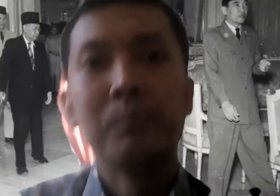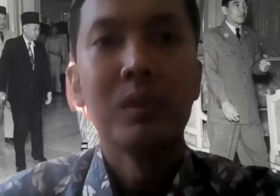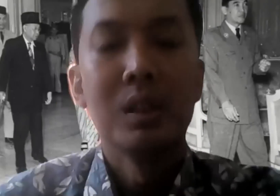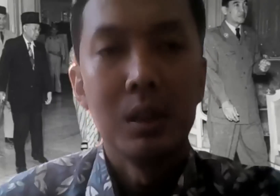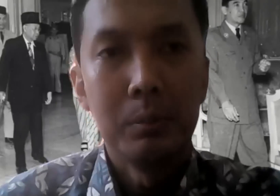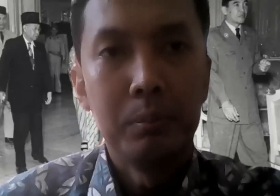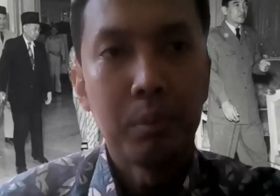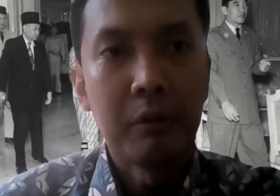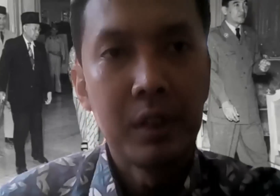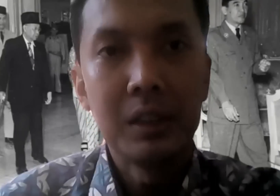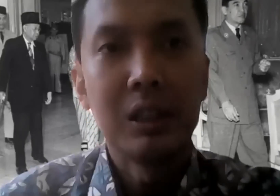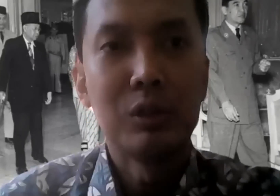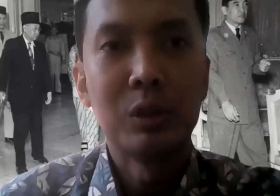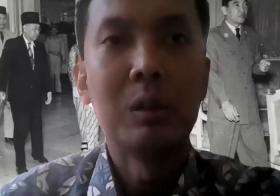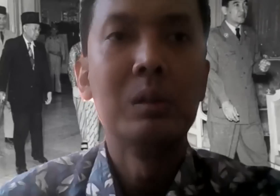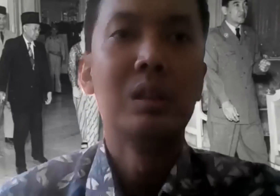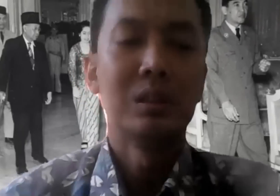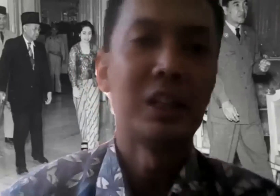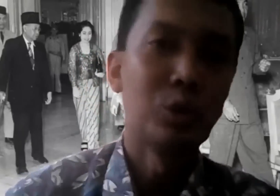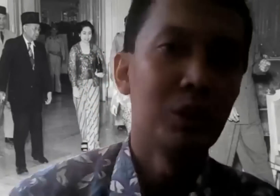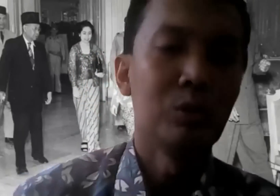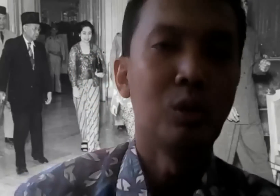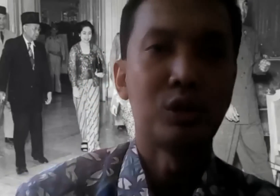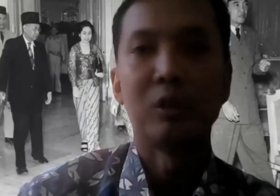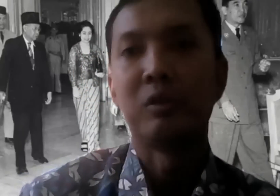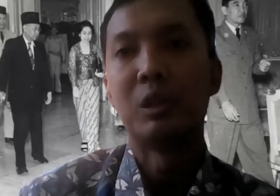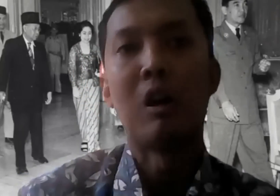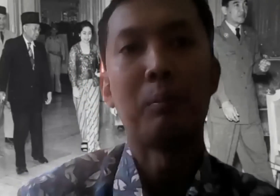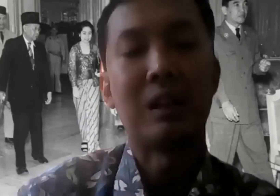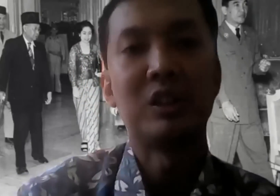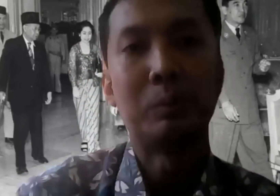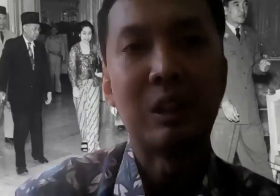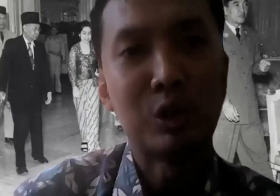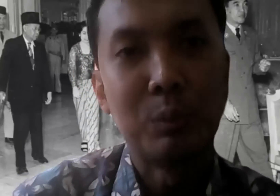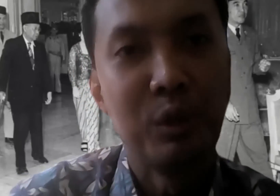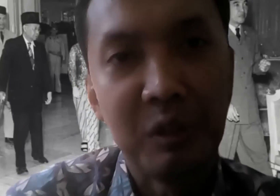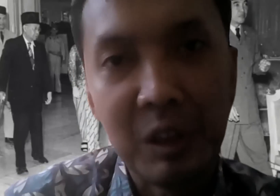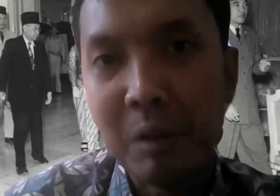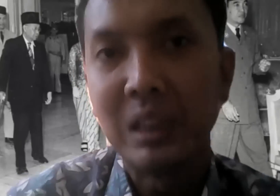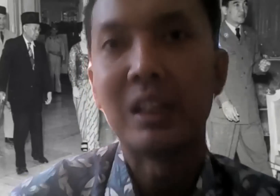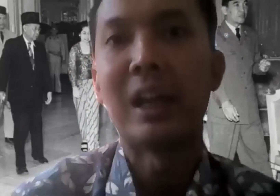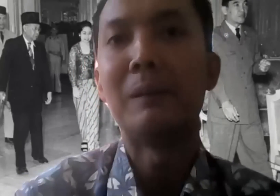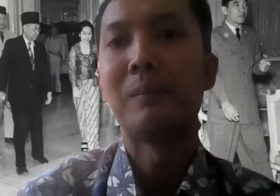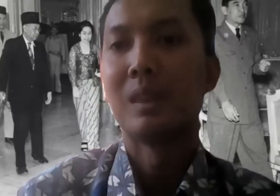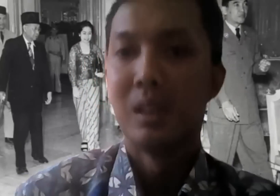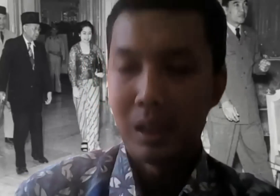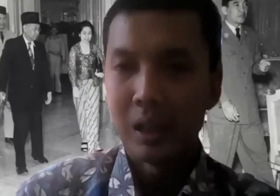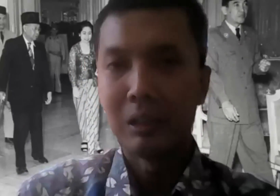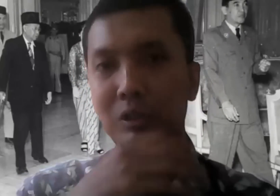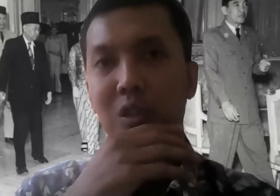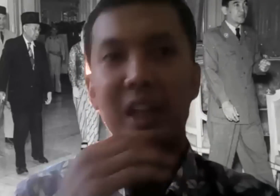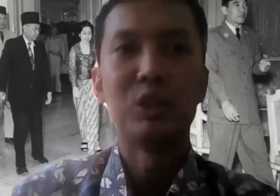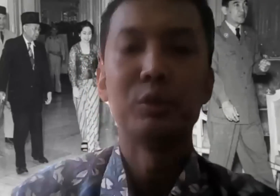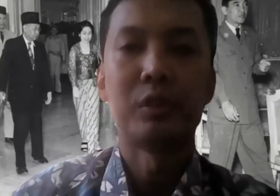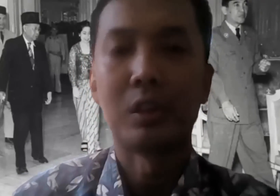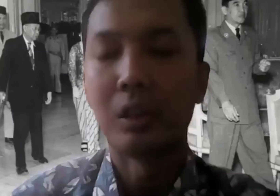other. Prof. Dan, and also nice to meet you also for the all participants, also Bu Vivi, we meet again. And